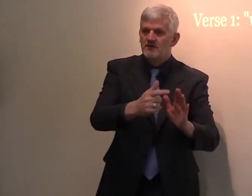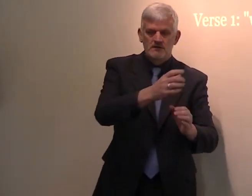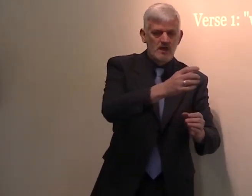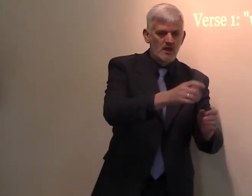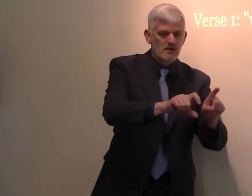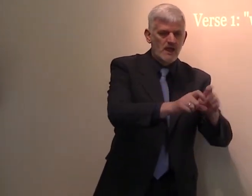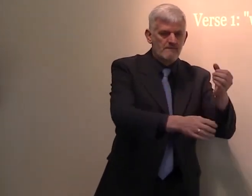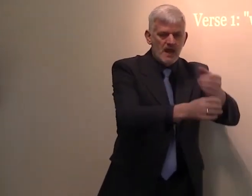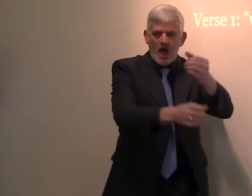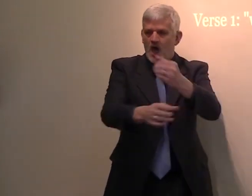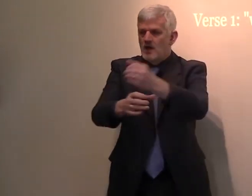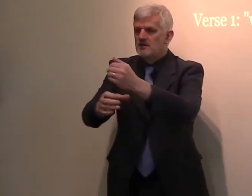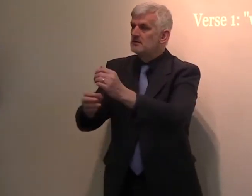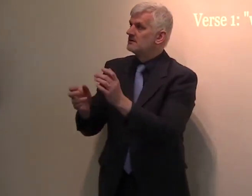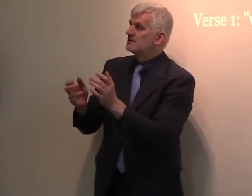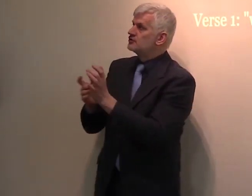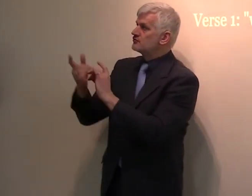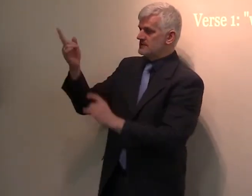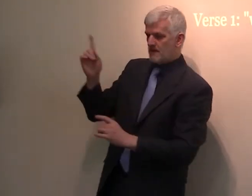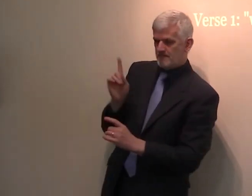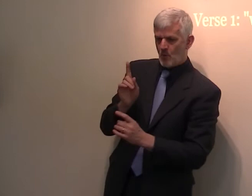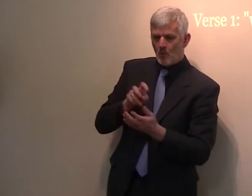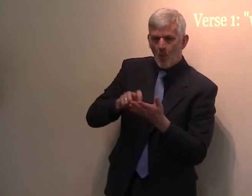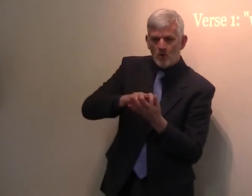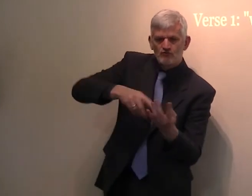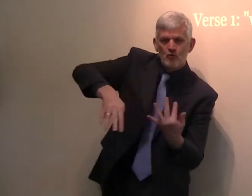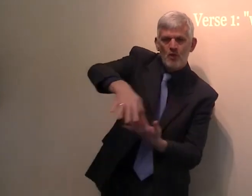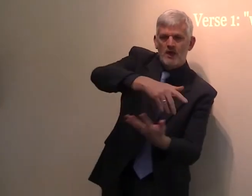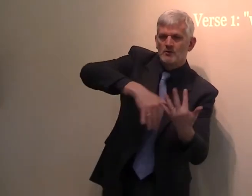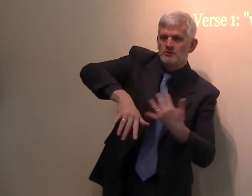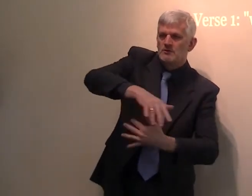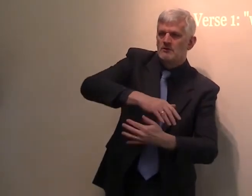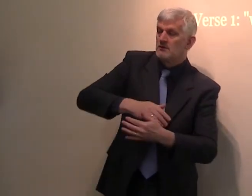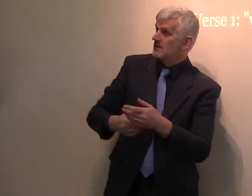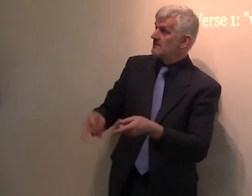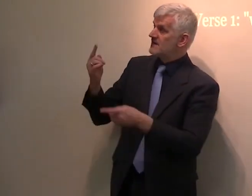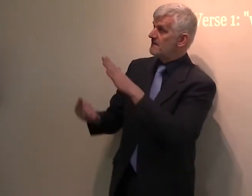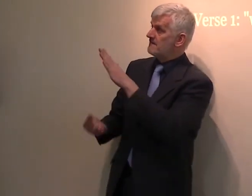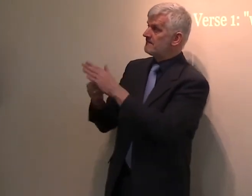the chief shepherd, and he is the head of the church. He purchased the church by his own